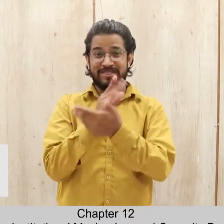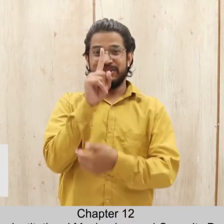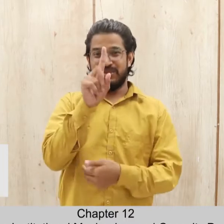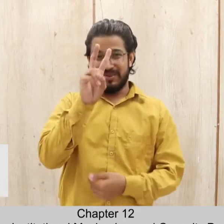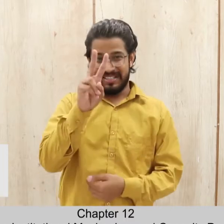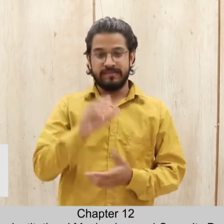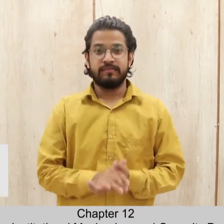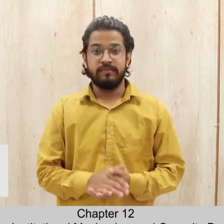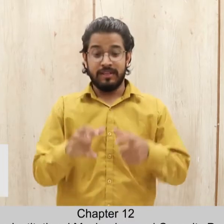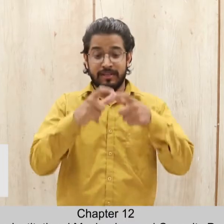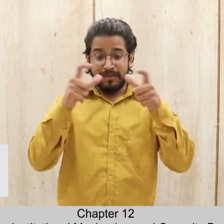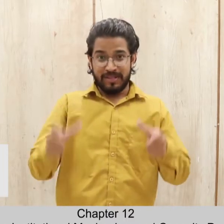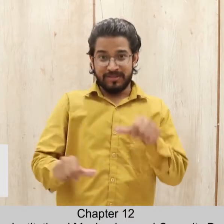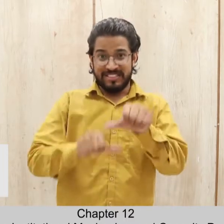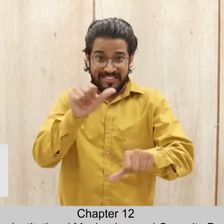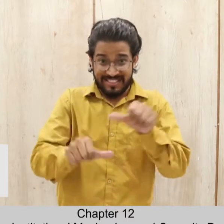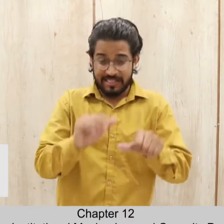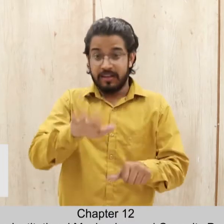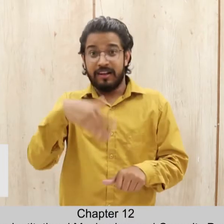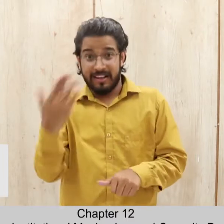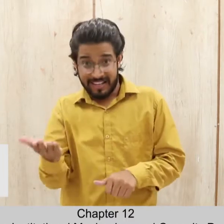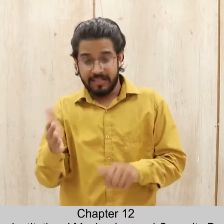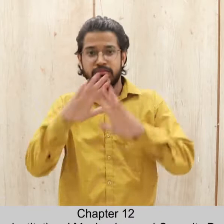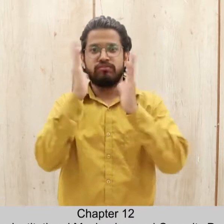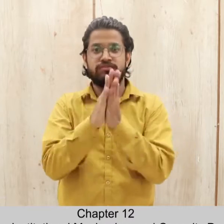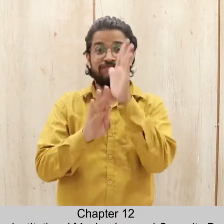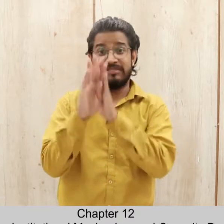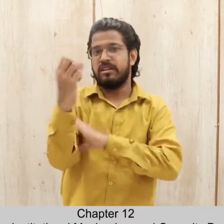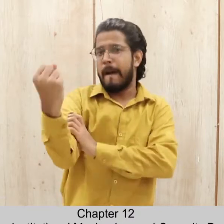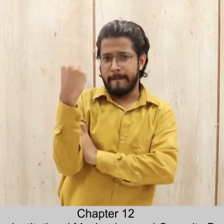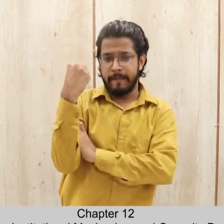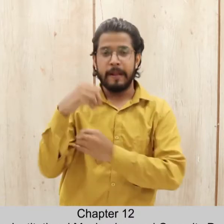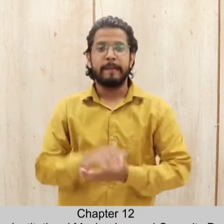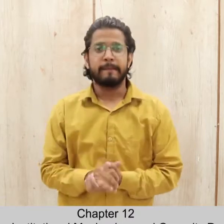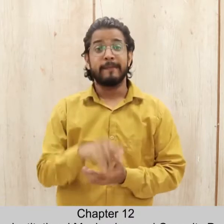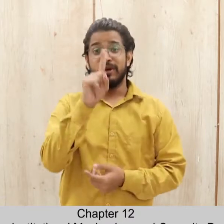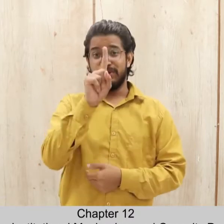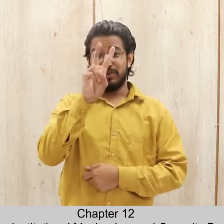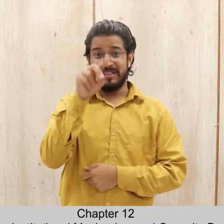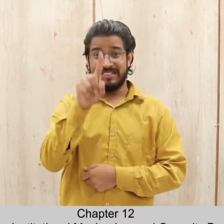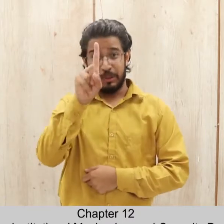Chapter 12. Strengthening Institutional Mechanism and Capacity Development.